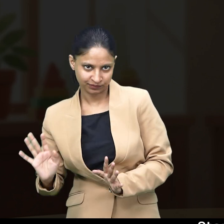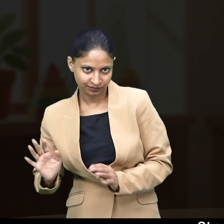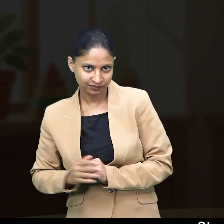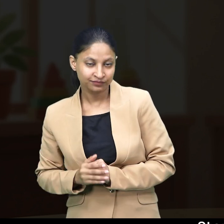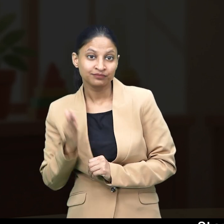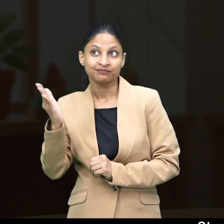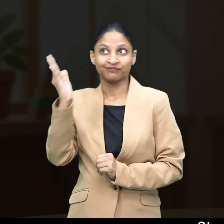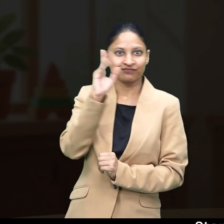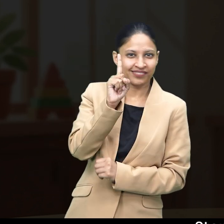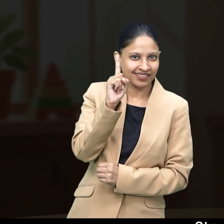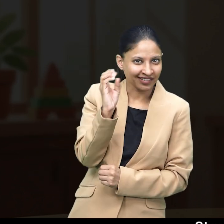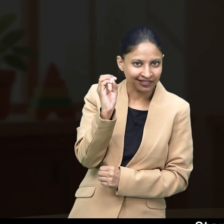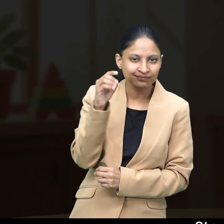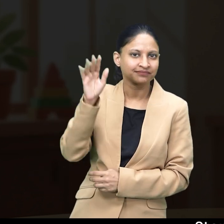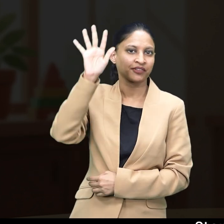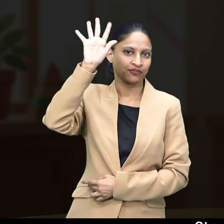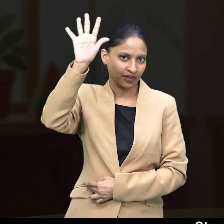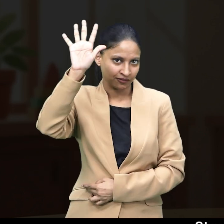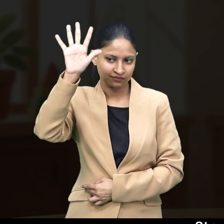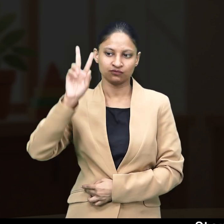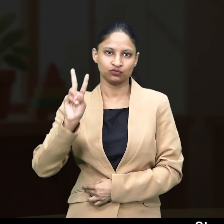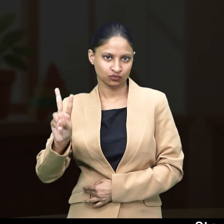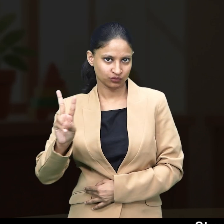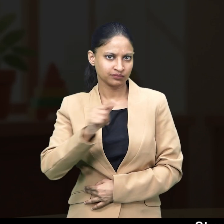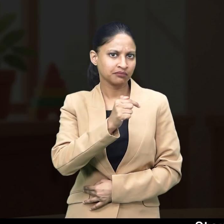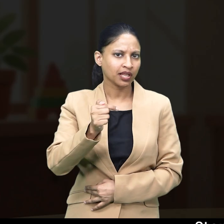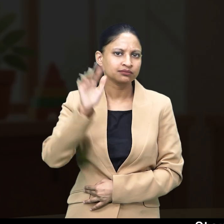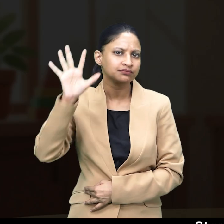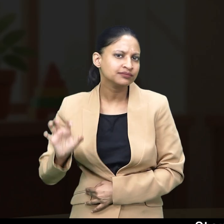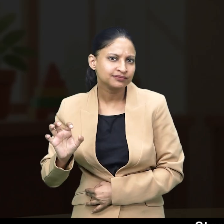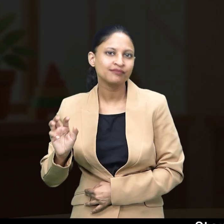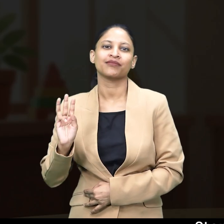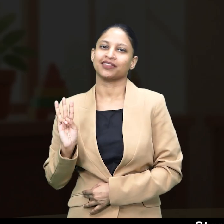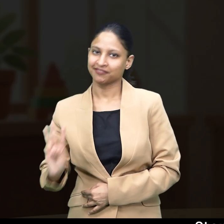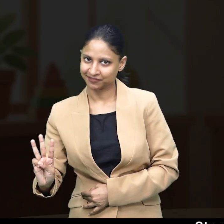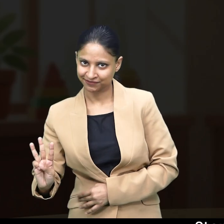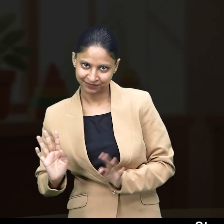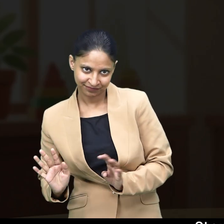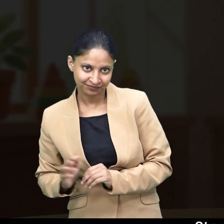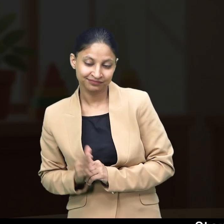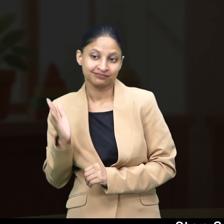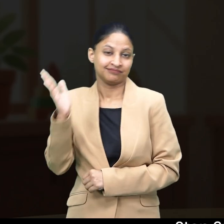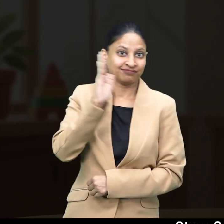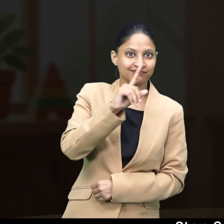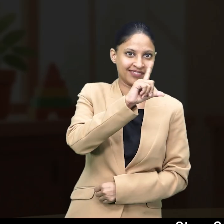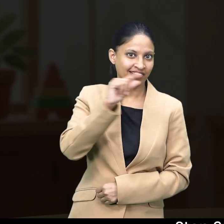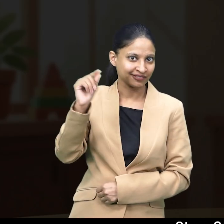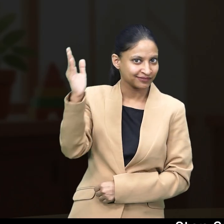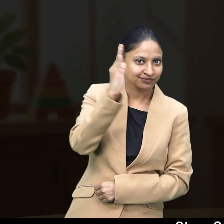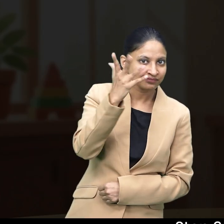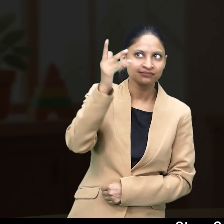2. Step 2. Tens place. 5 minus 2 equals to 3. Step